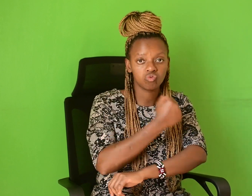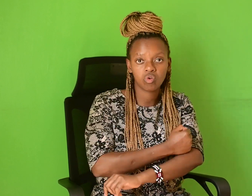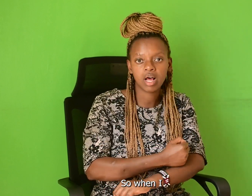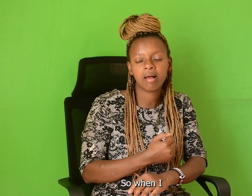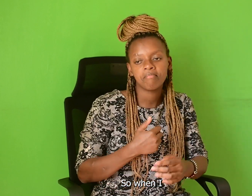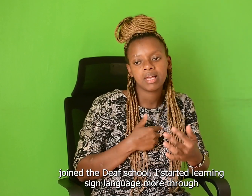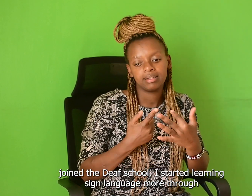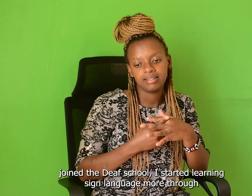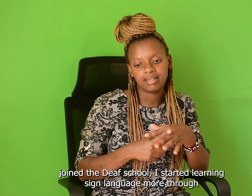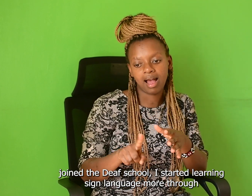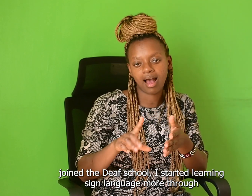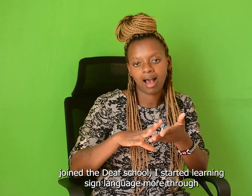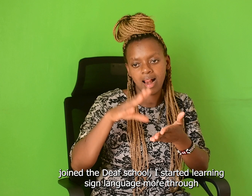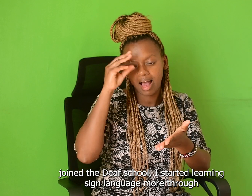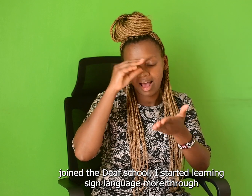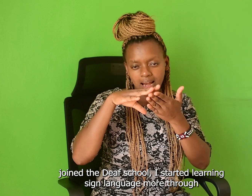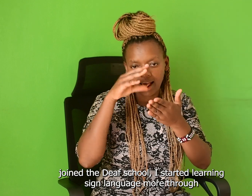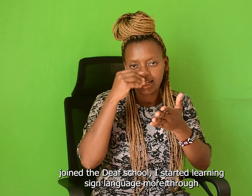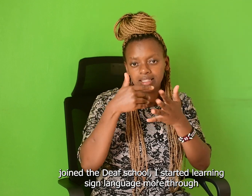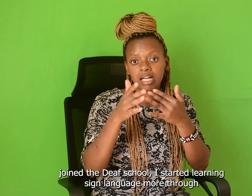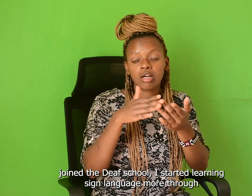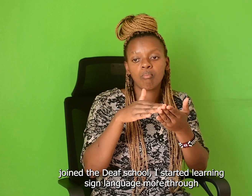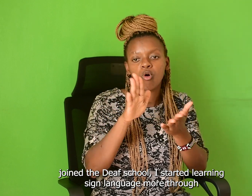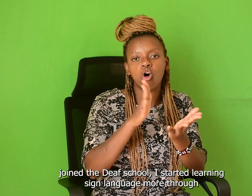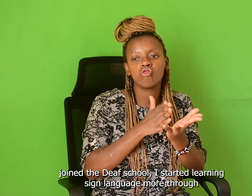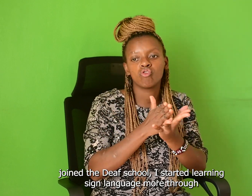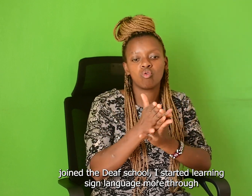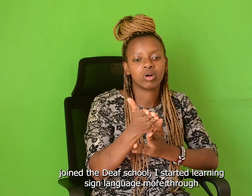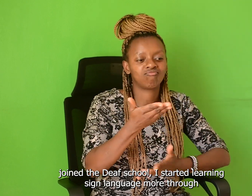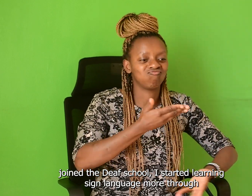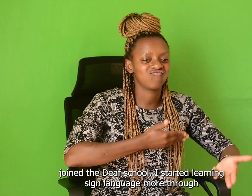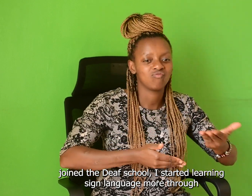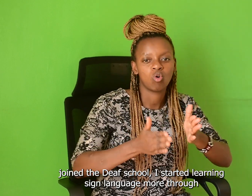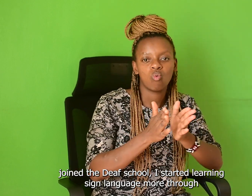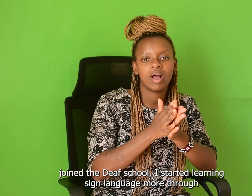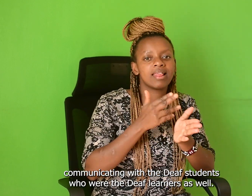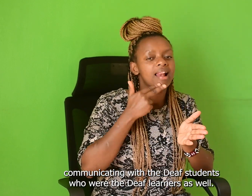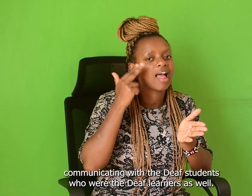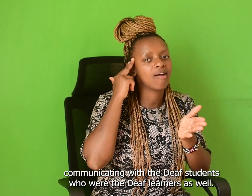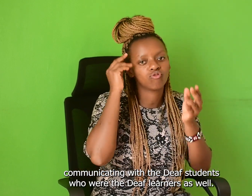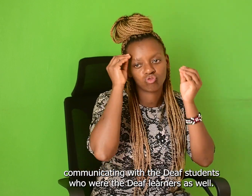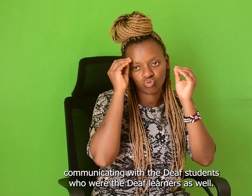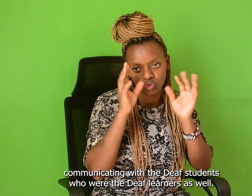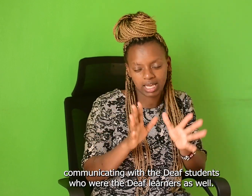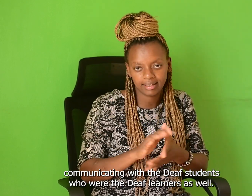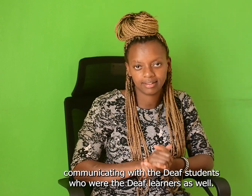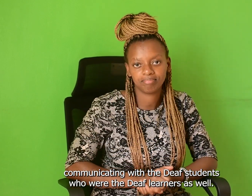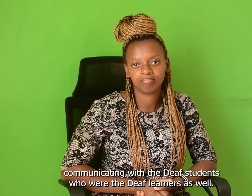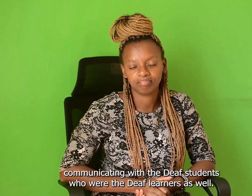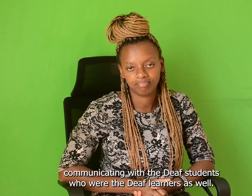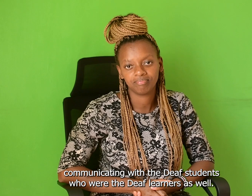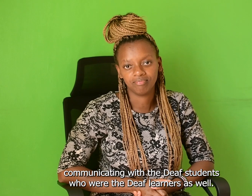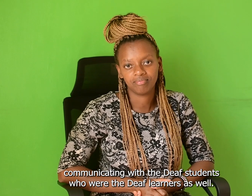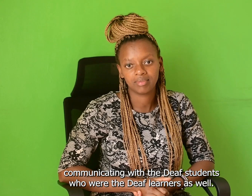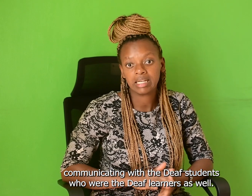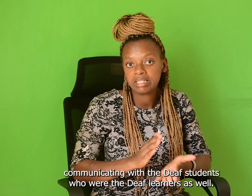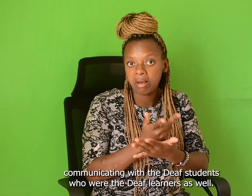So when I joined the deaf school, I started learning sign language more through communicating with the deaf students who were there, the deaf learners who were